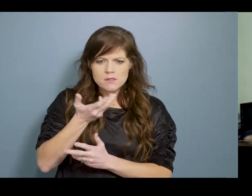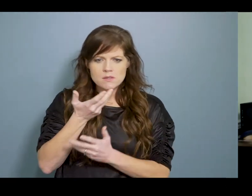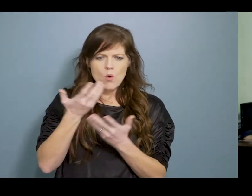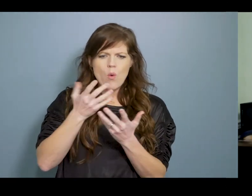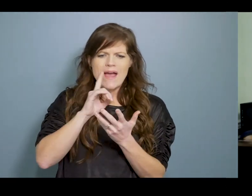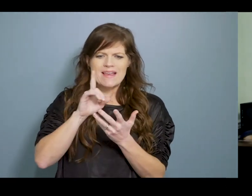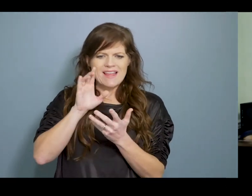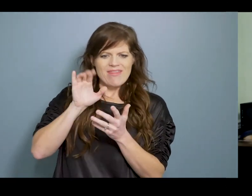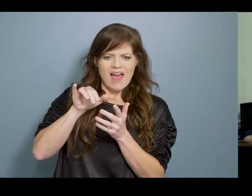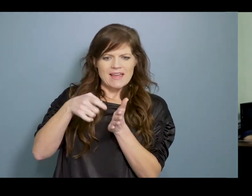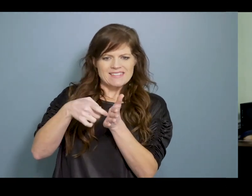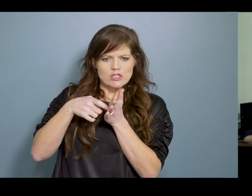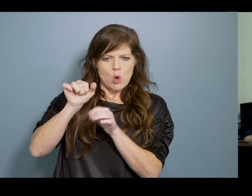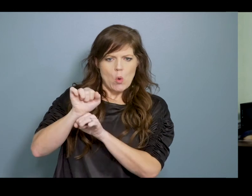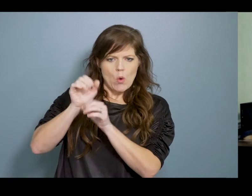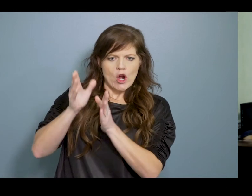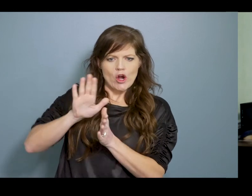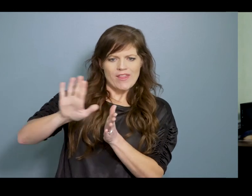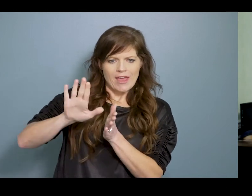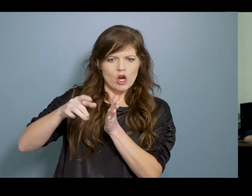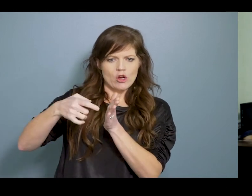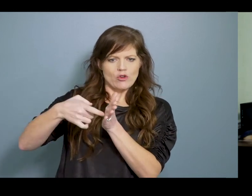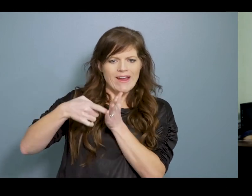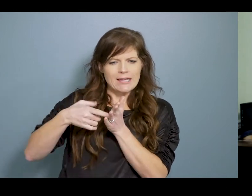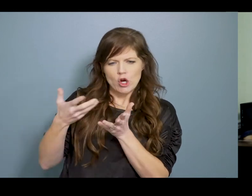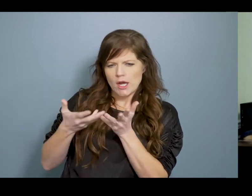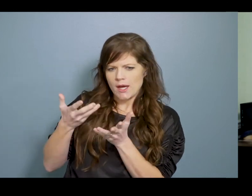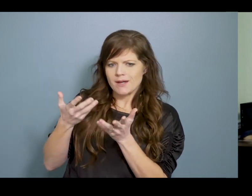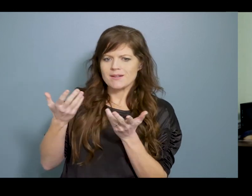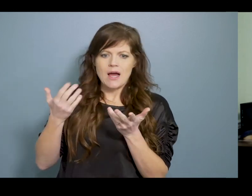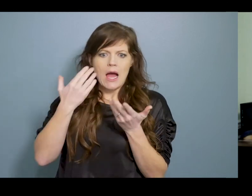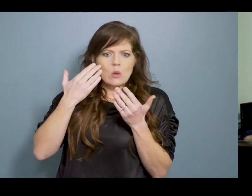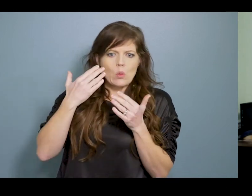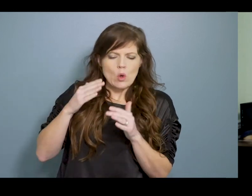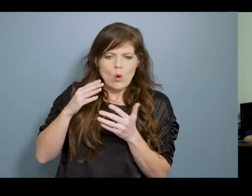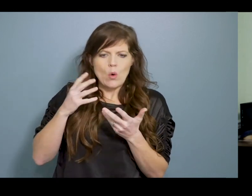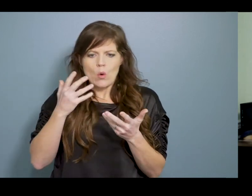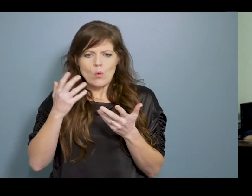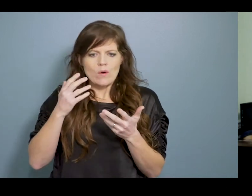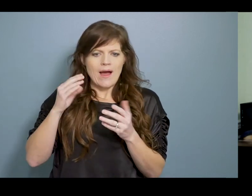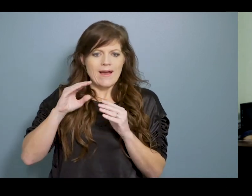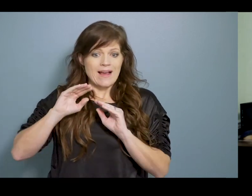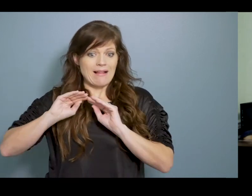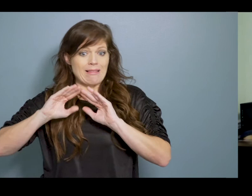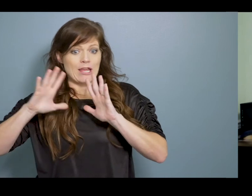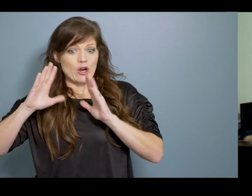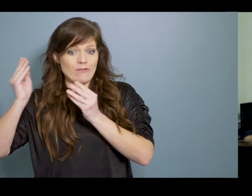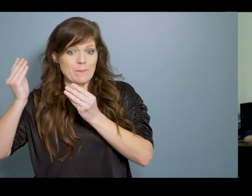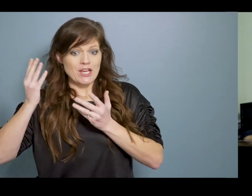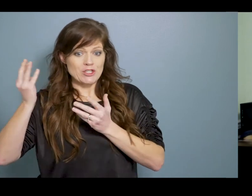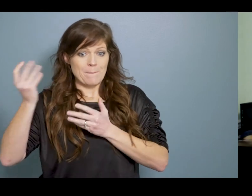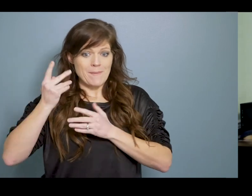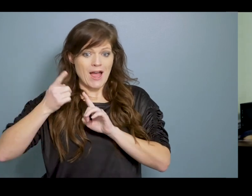for essential workers. You know, and until I get a little bit clear information back on that, I wouldn't be